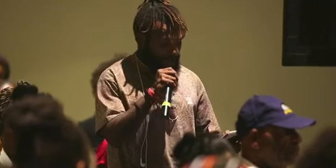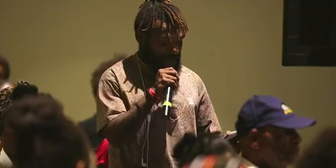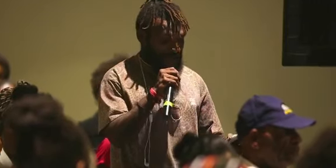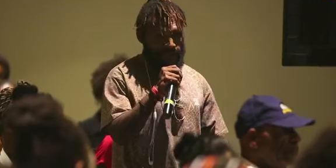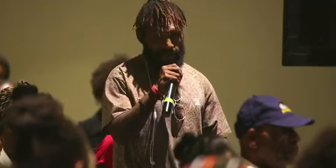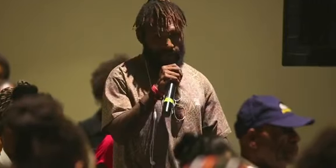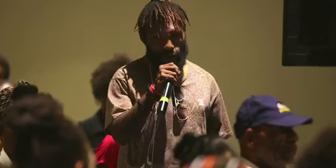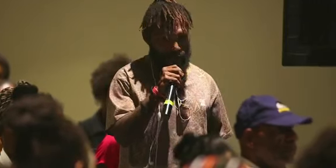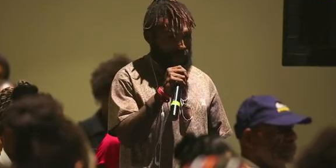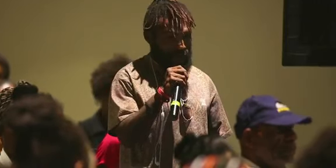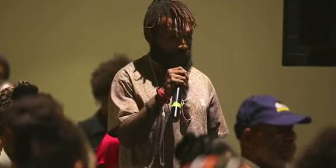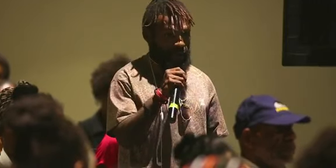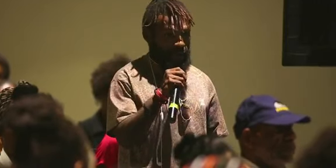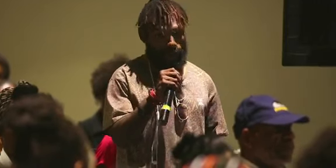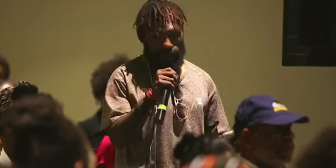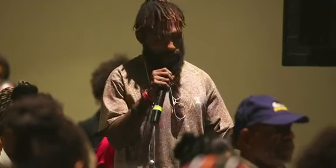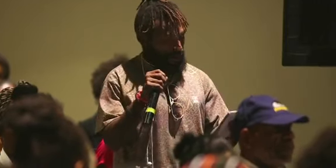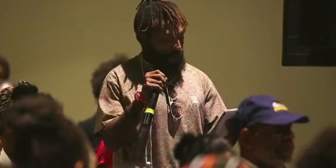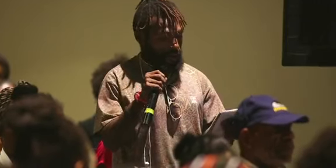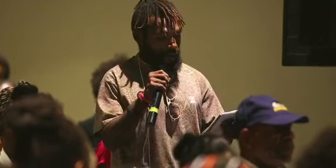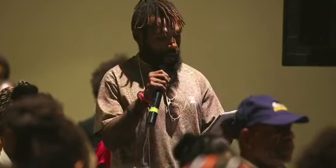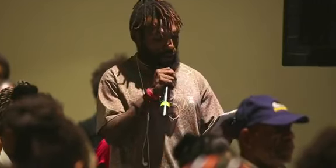valid certificate going to